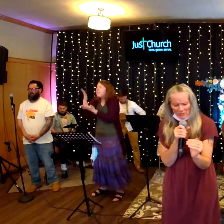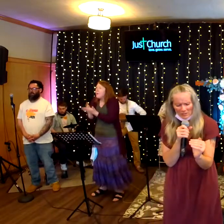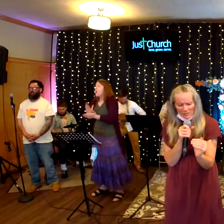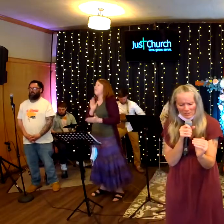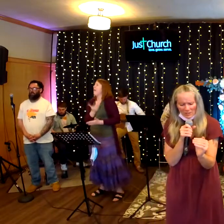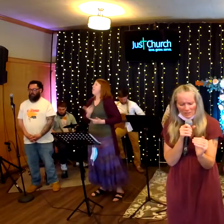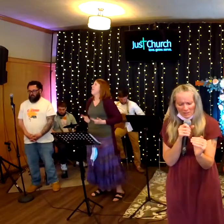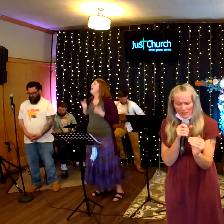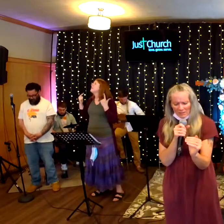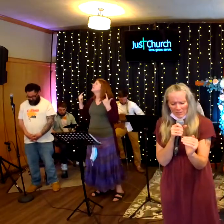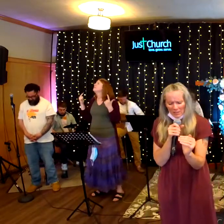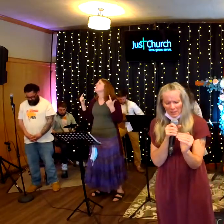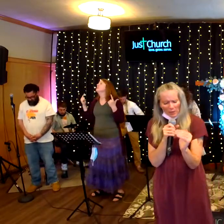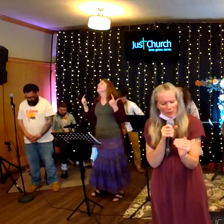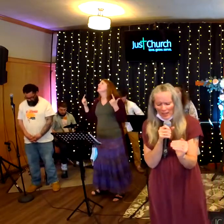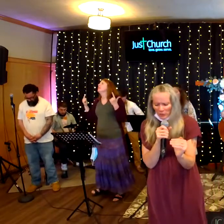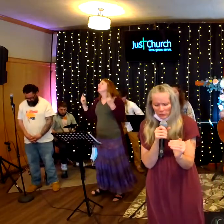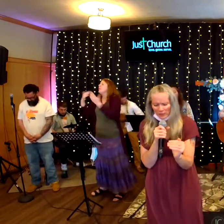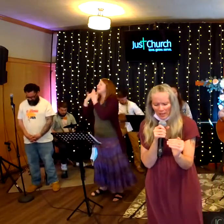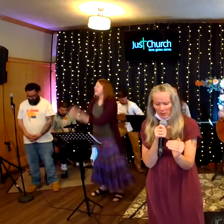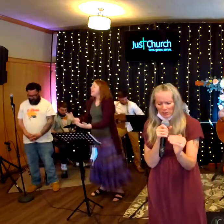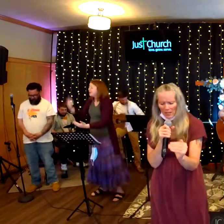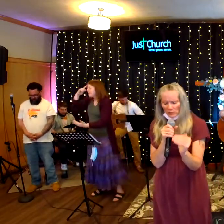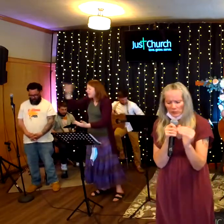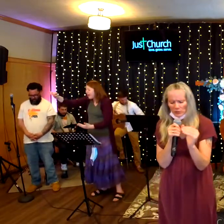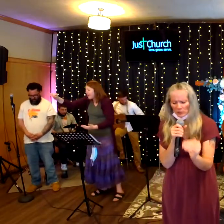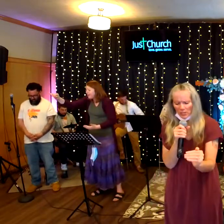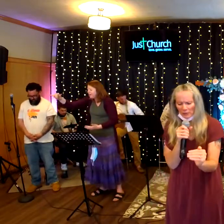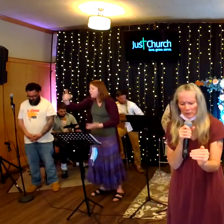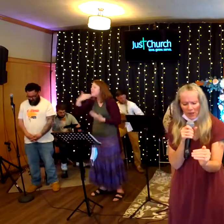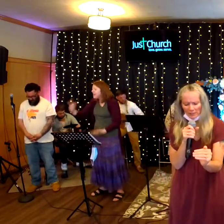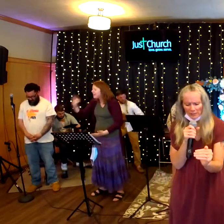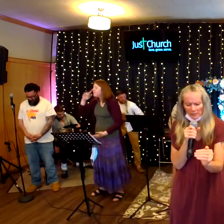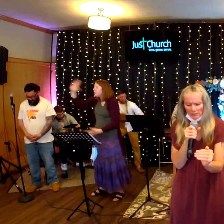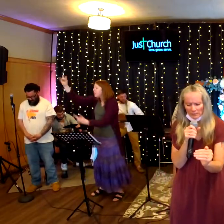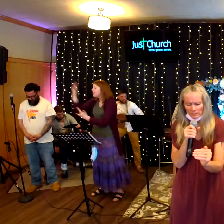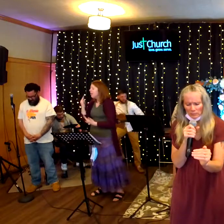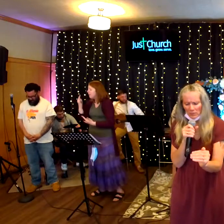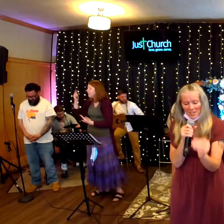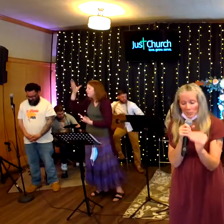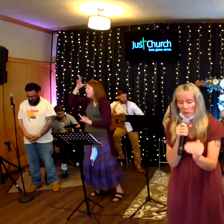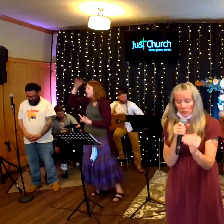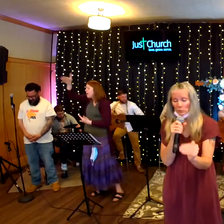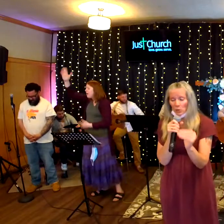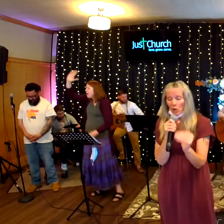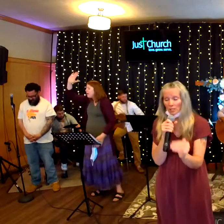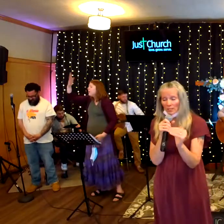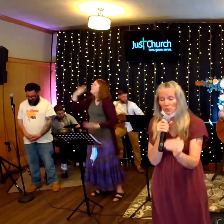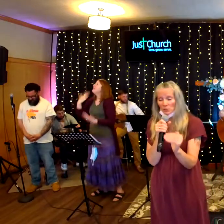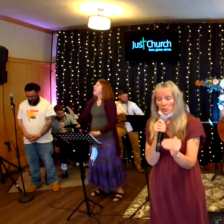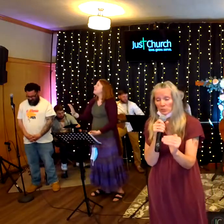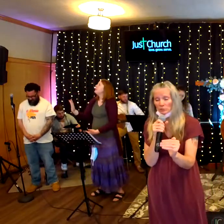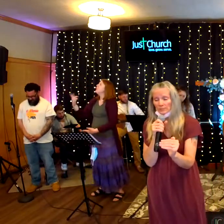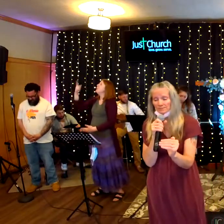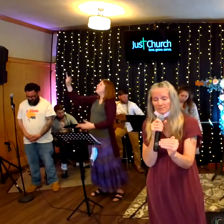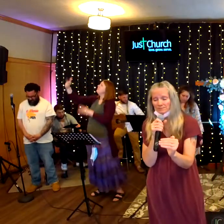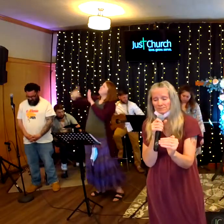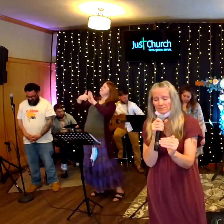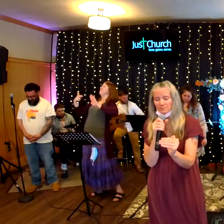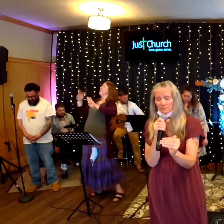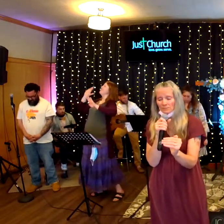lives. And we thank you for that. We thank you for your love, Father. We thank you that you call us your